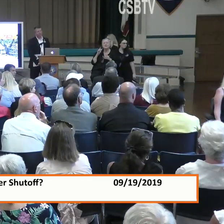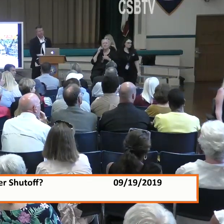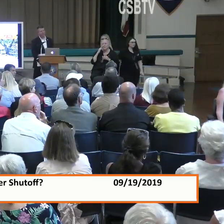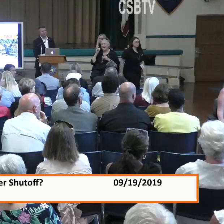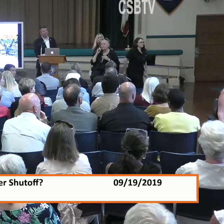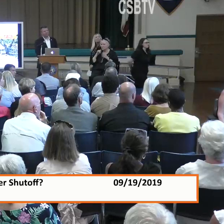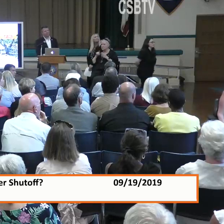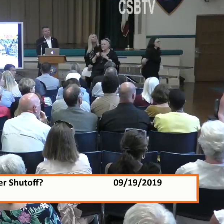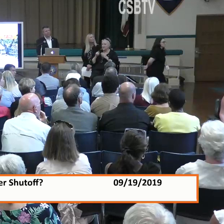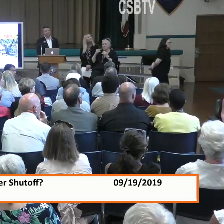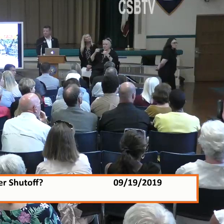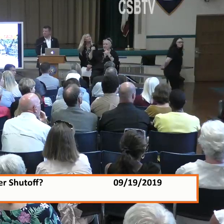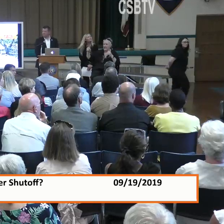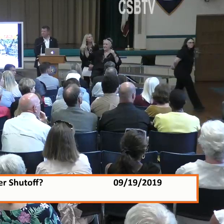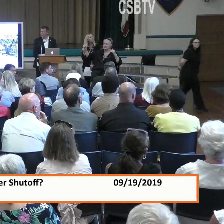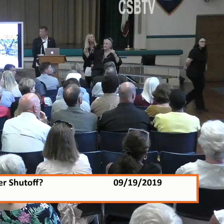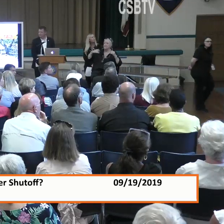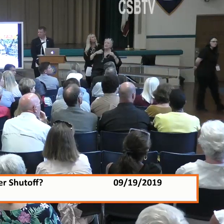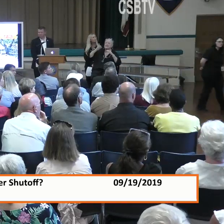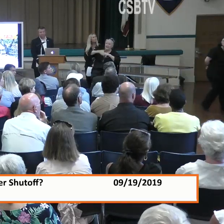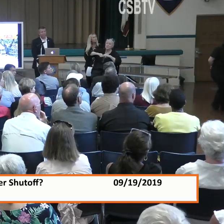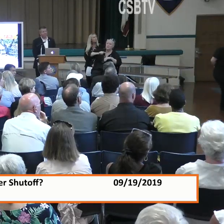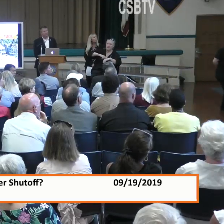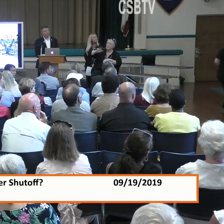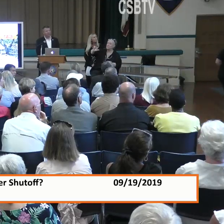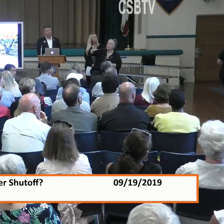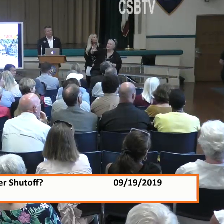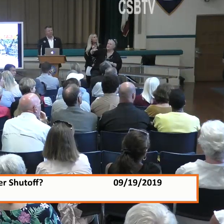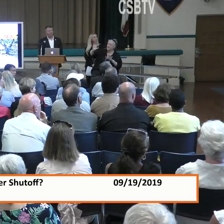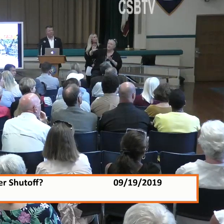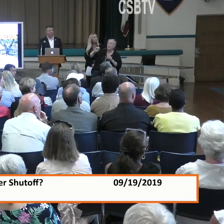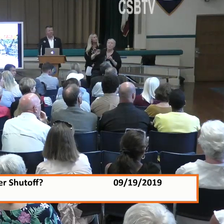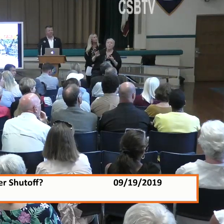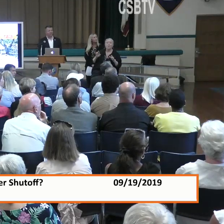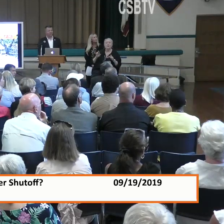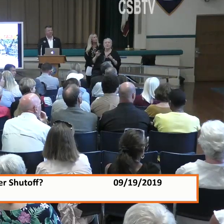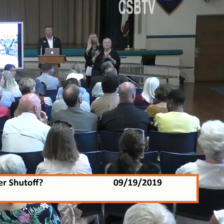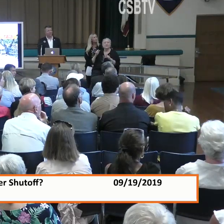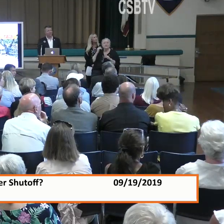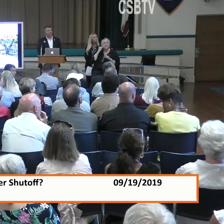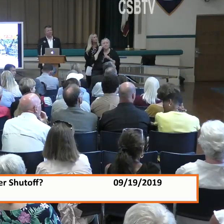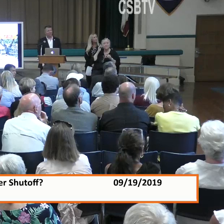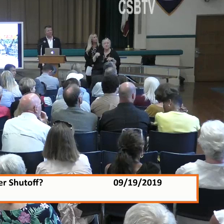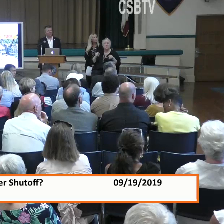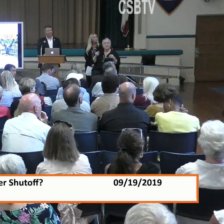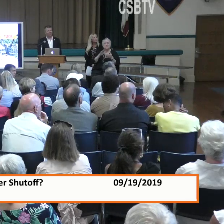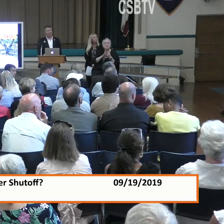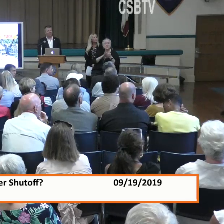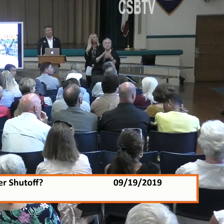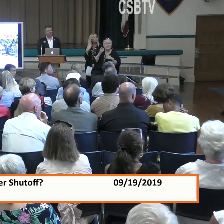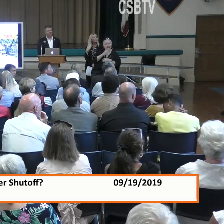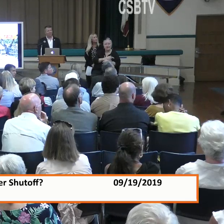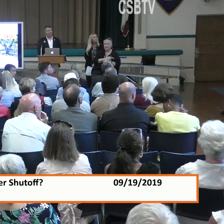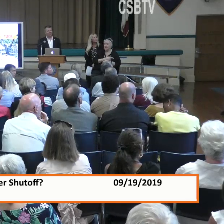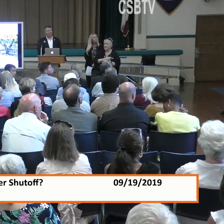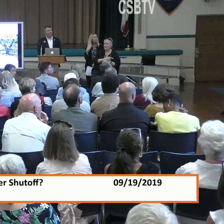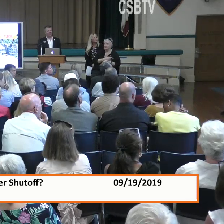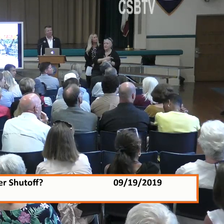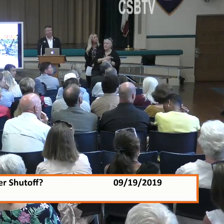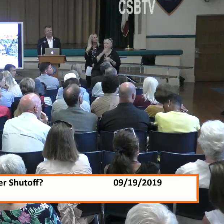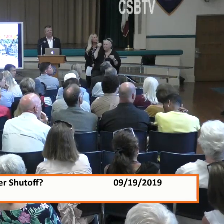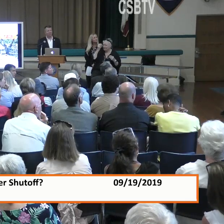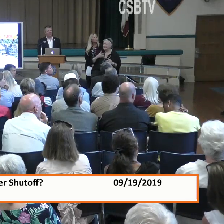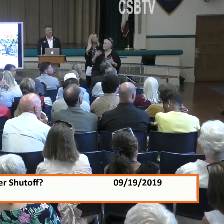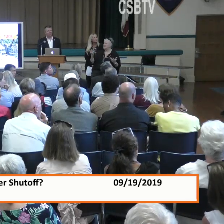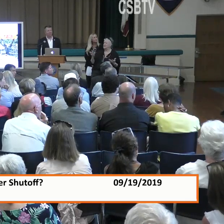to check your lines, either after 3 o'clock, that'd be great, or if it's going to be during the school day, let